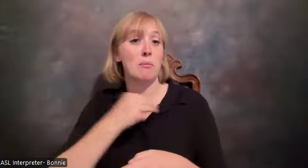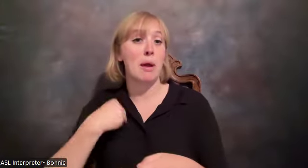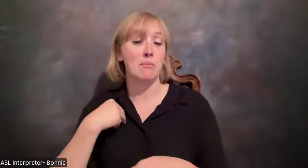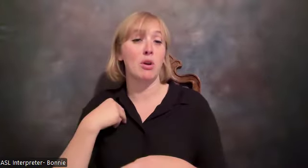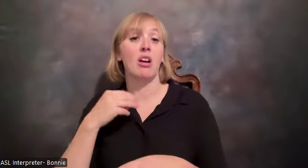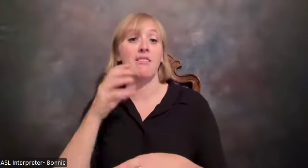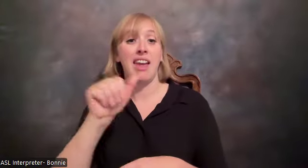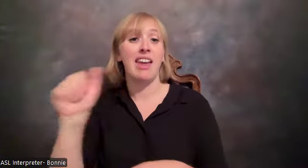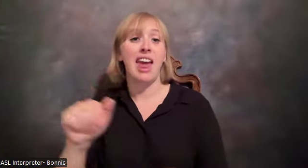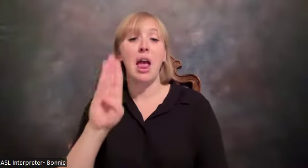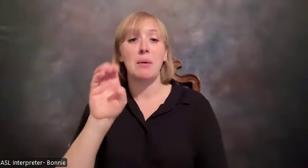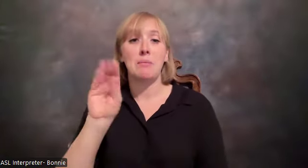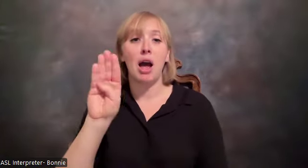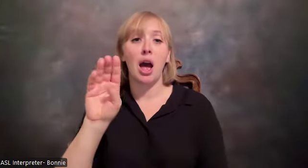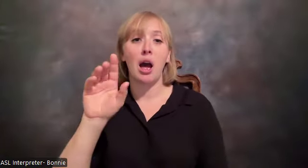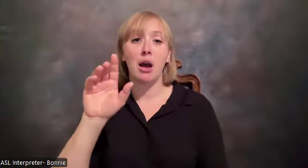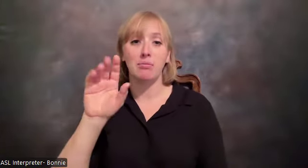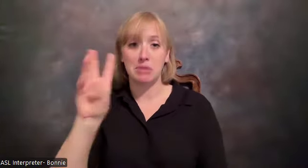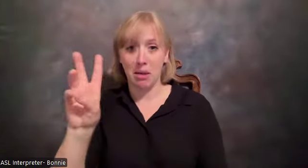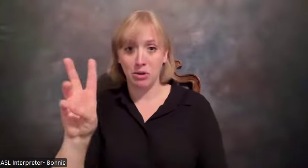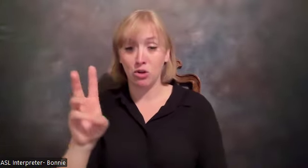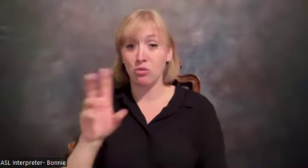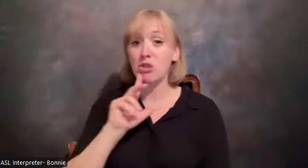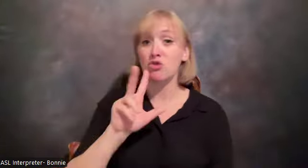was 23 years old. He had 14 months of sobriety.